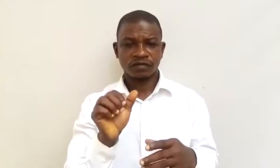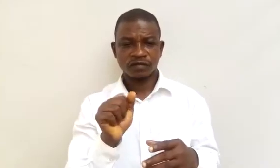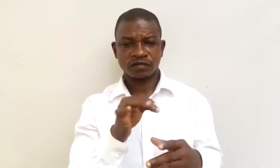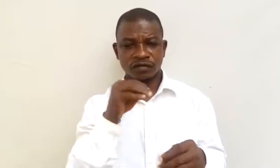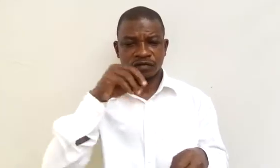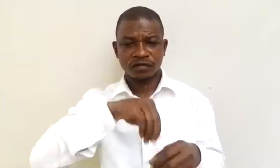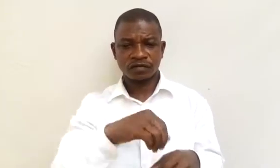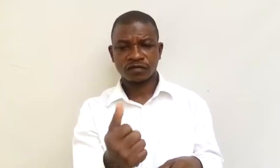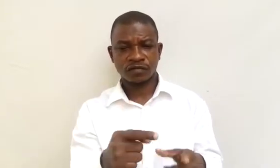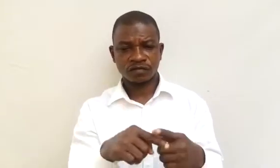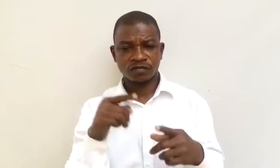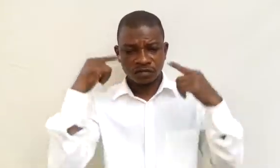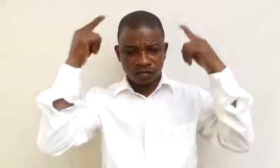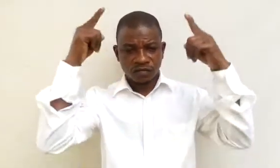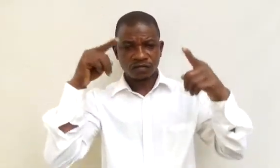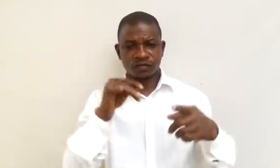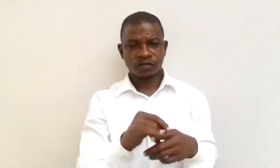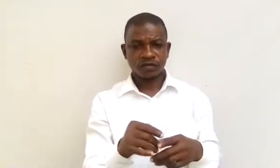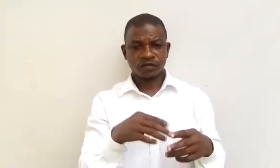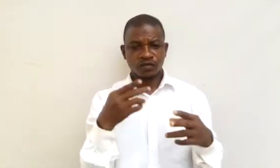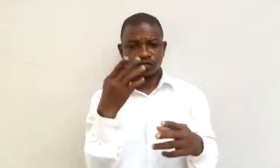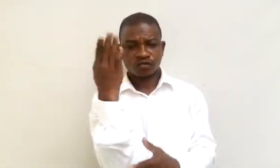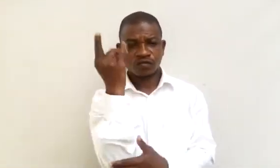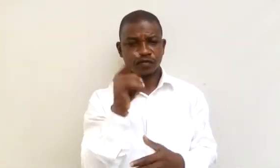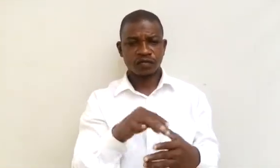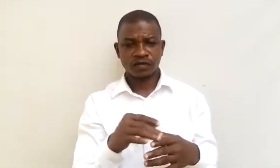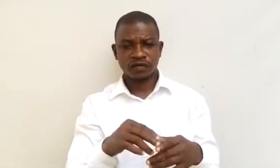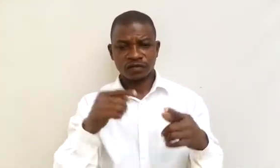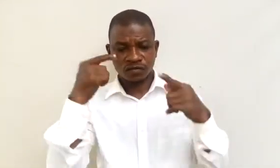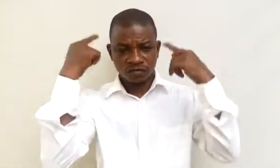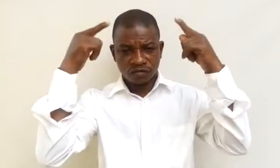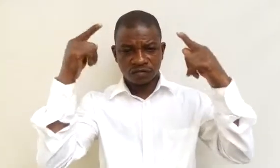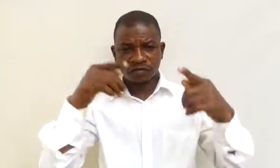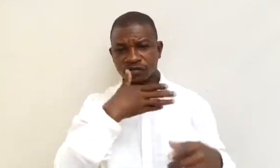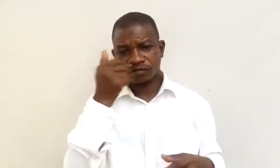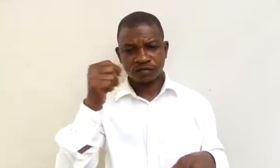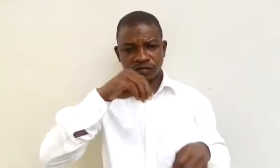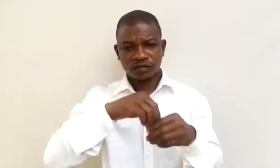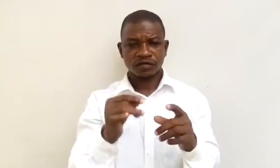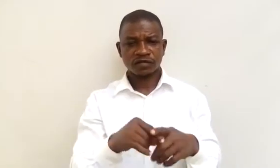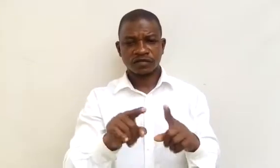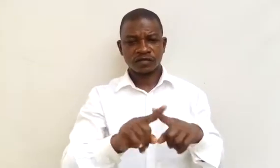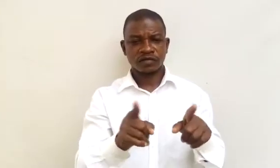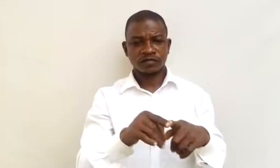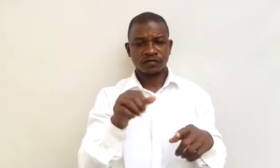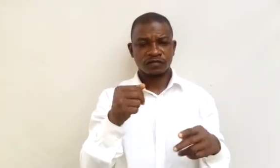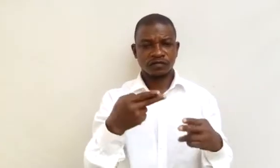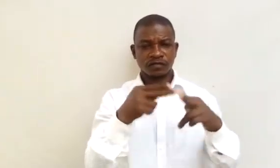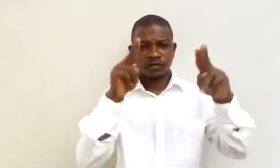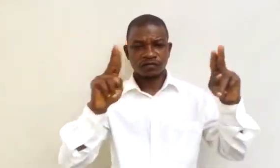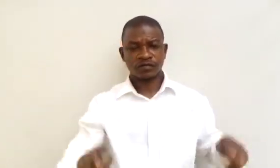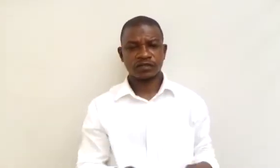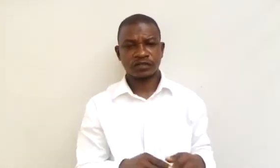to successfully survive and succeed best in different habitats or